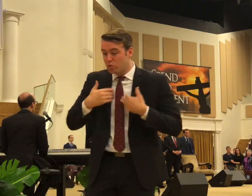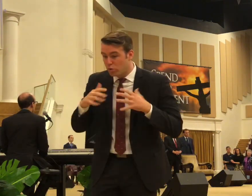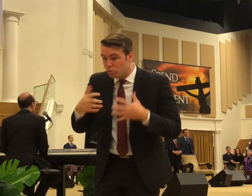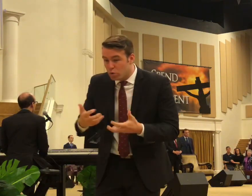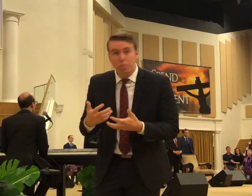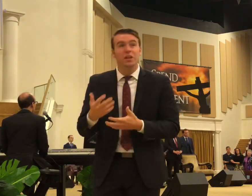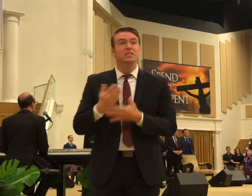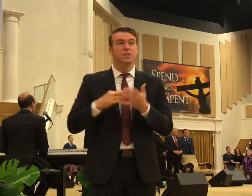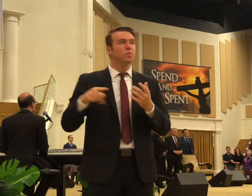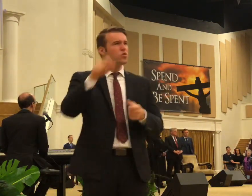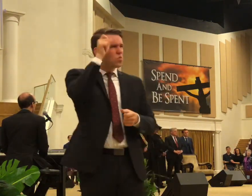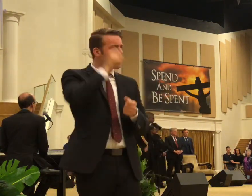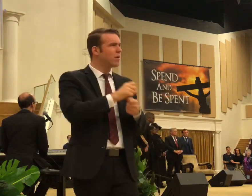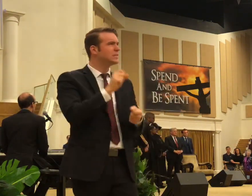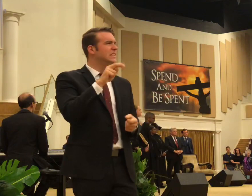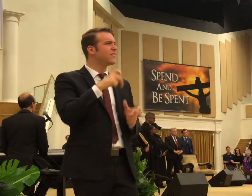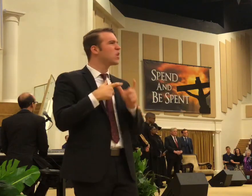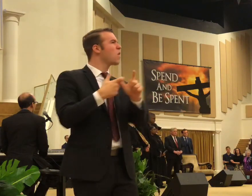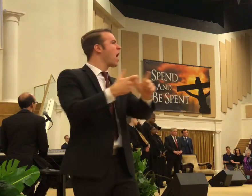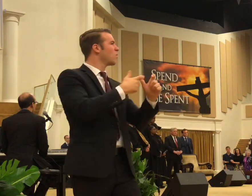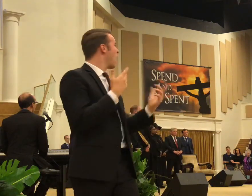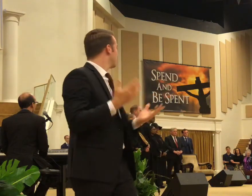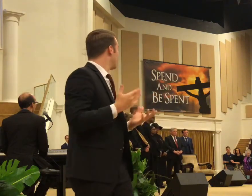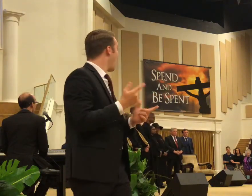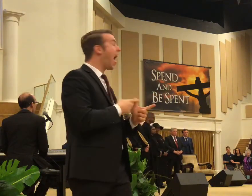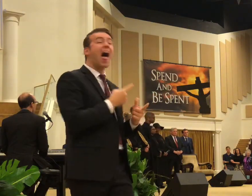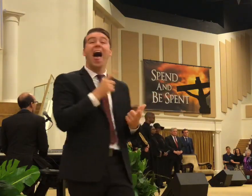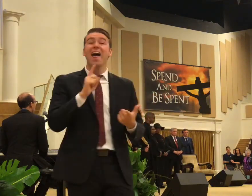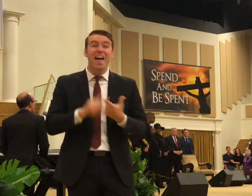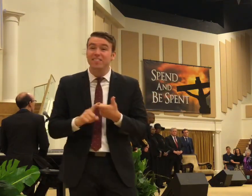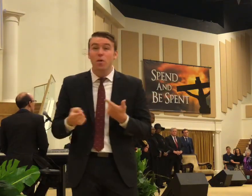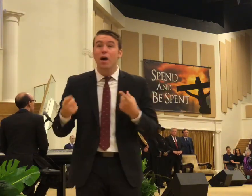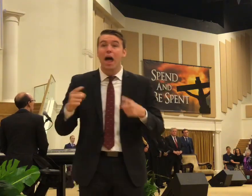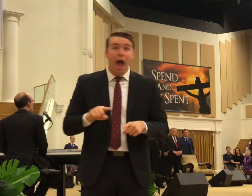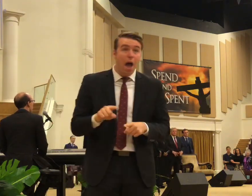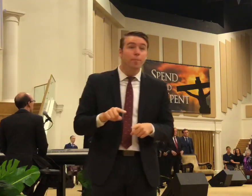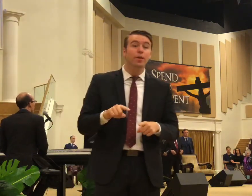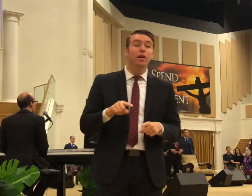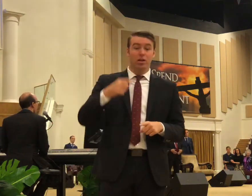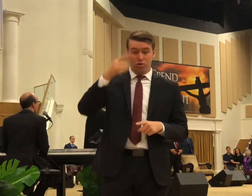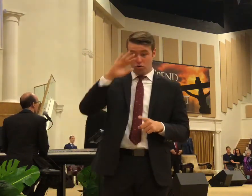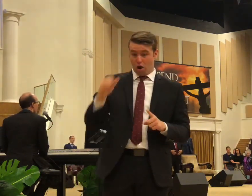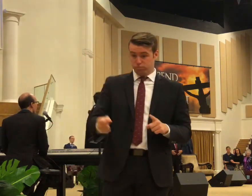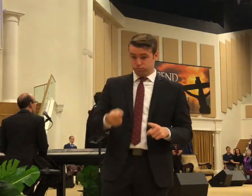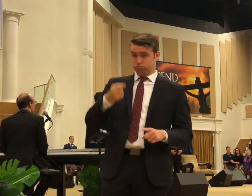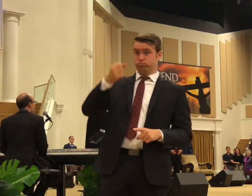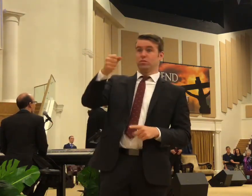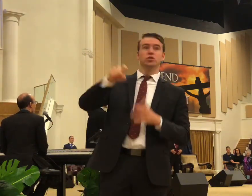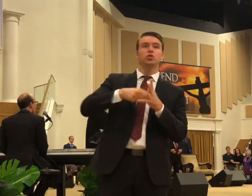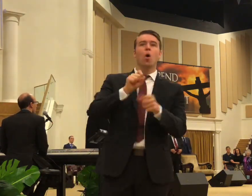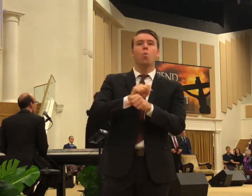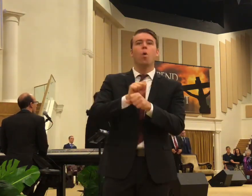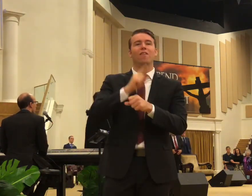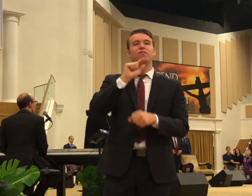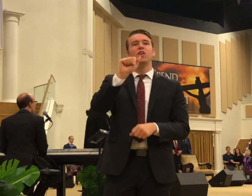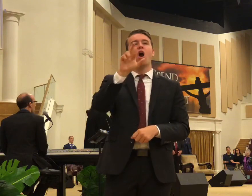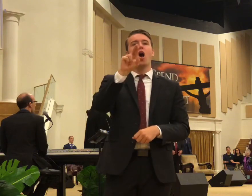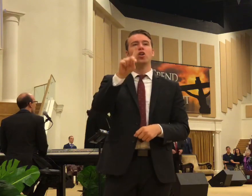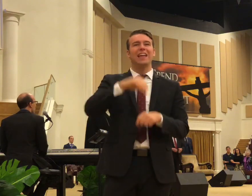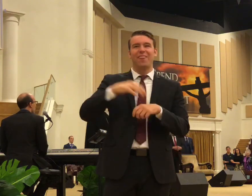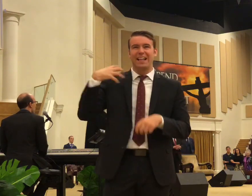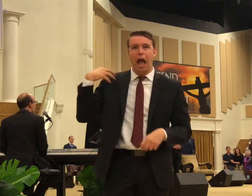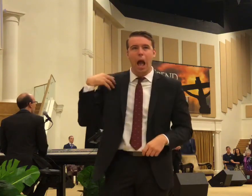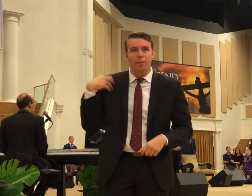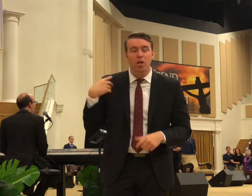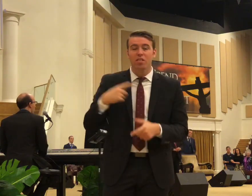some of you remember Stephen running around here. And then he winds up, God exalts him, he winds up working for Arnold Schwarzenegger at the